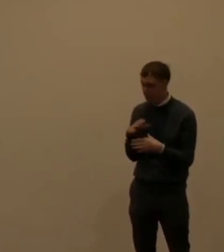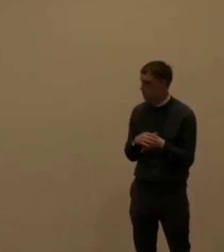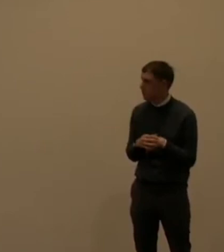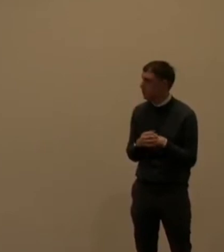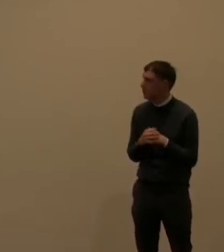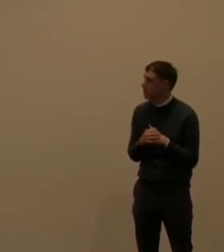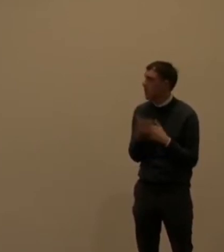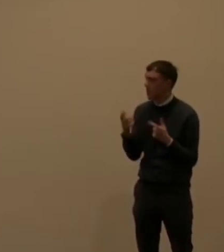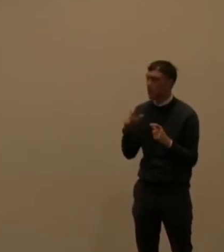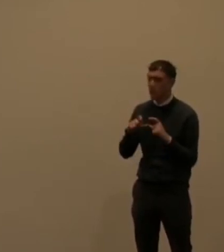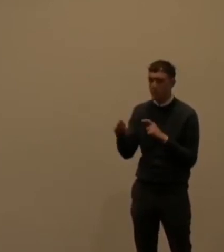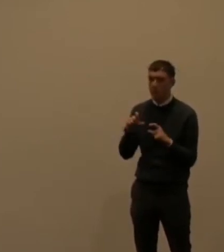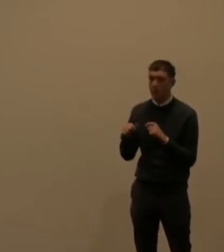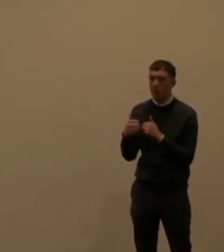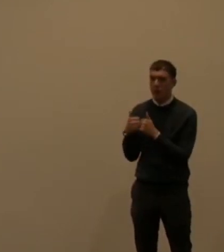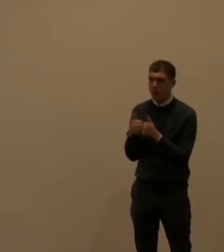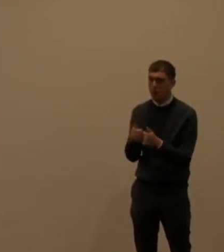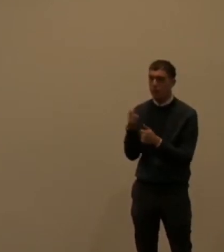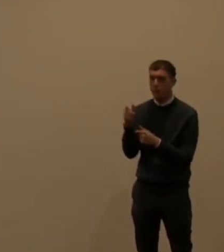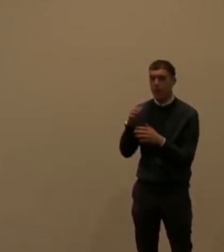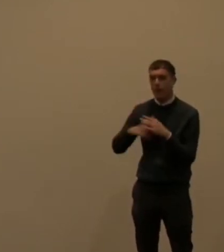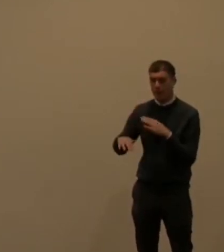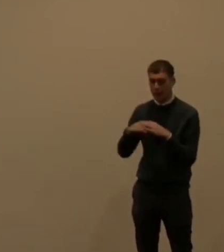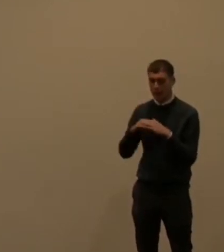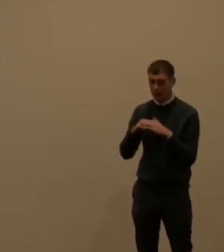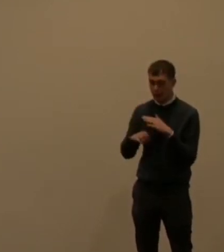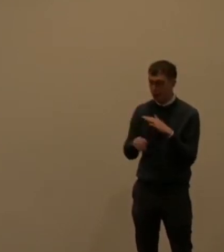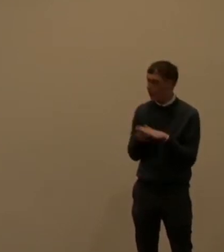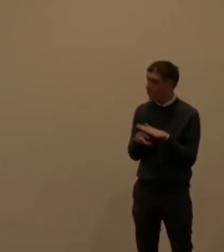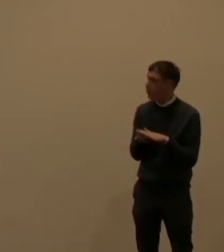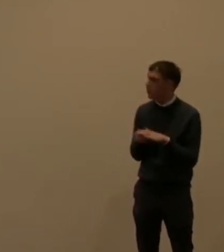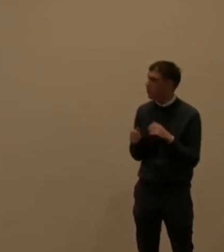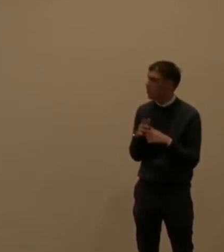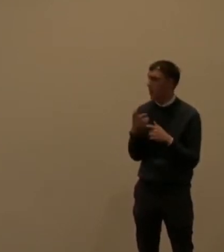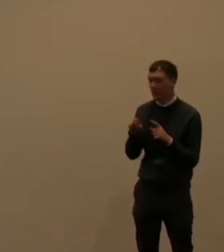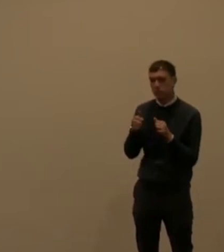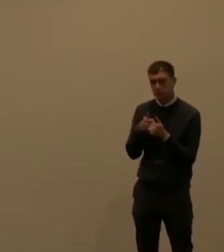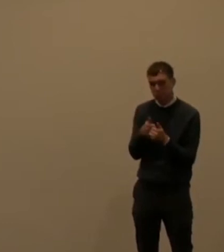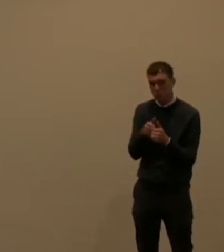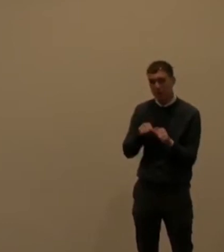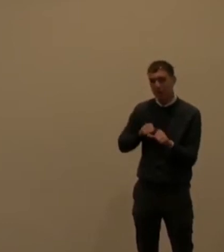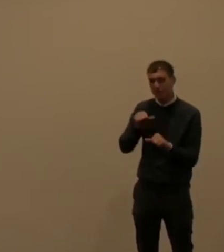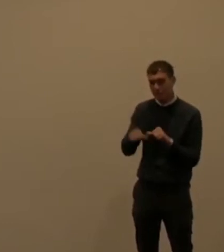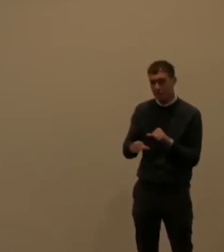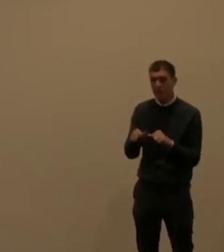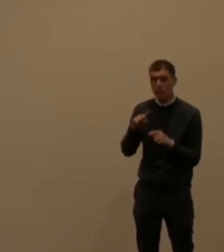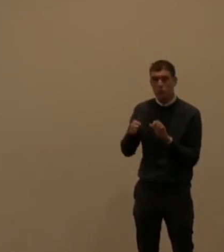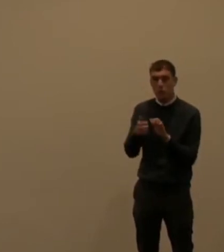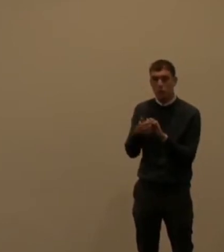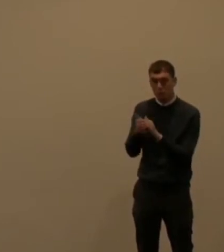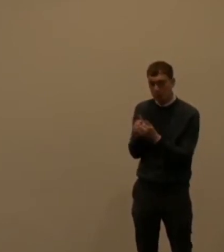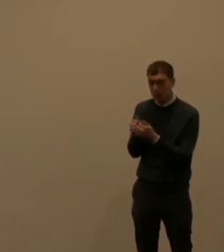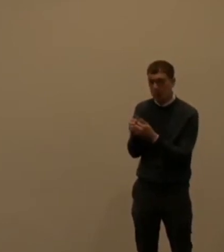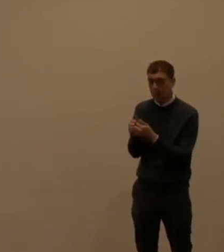And you have the continuous help on the journey to the cloud, and you also have the support afterwards. If you are working with a partner, they know the solutions